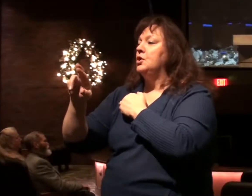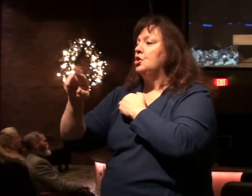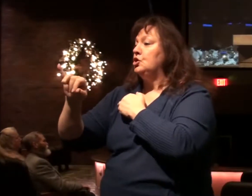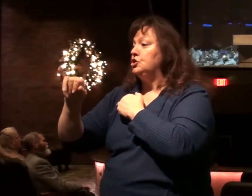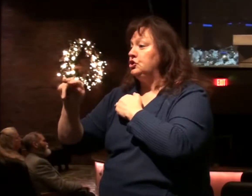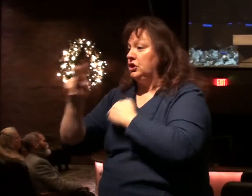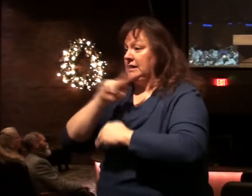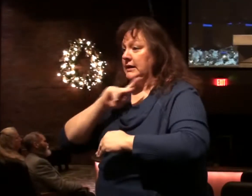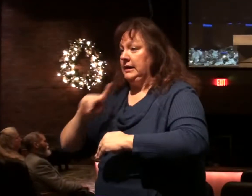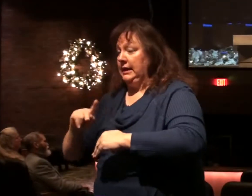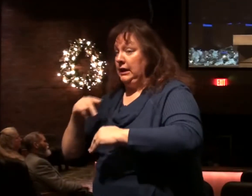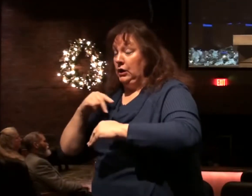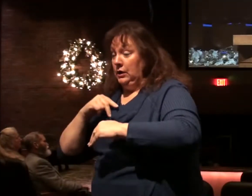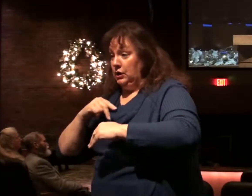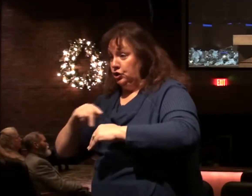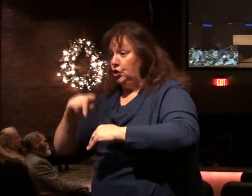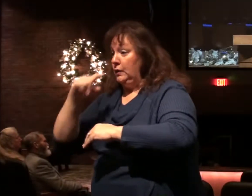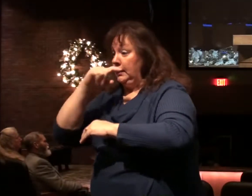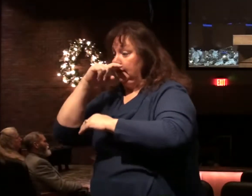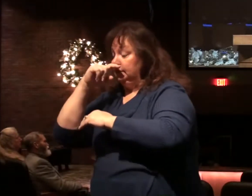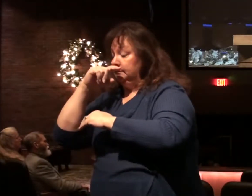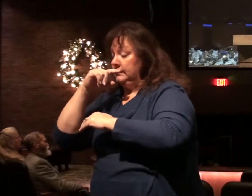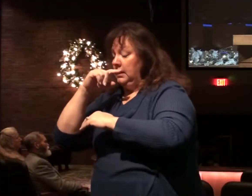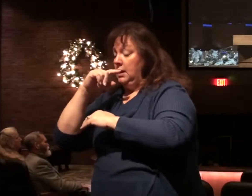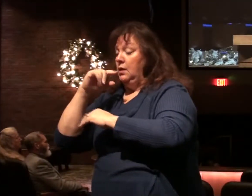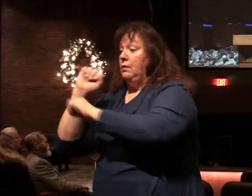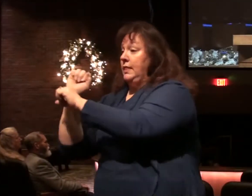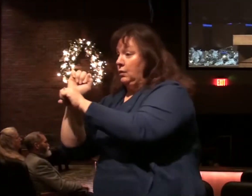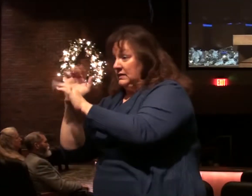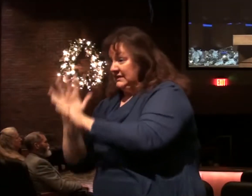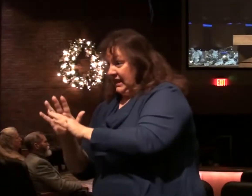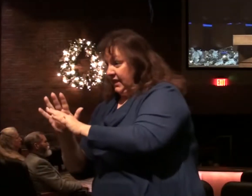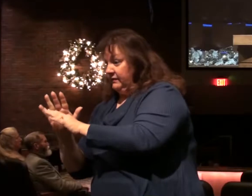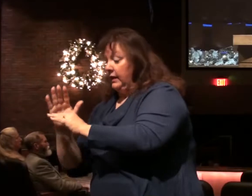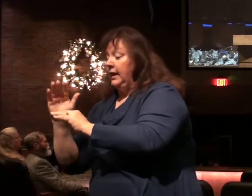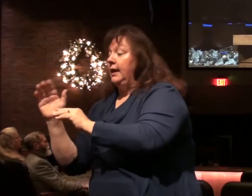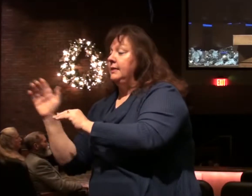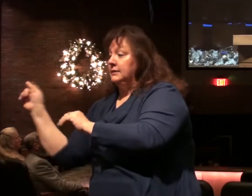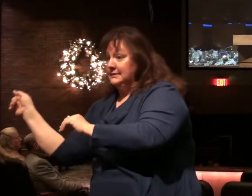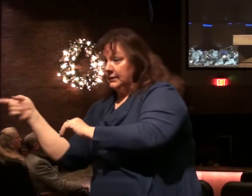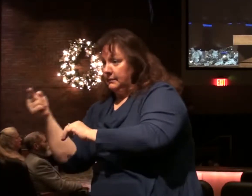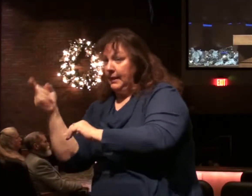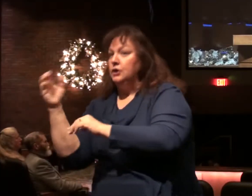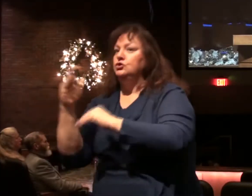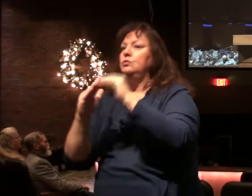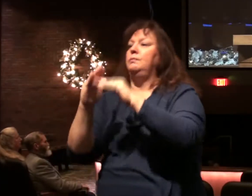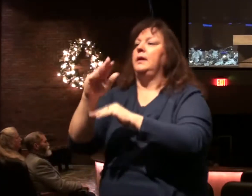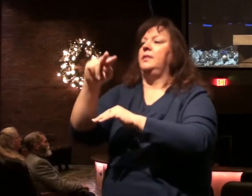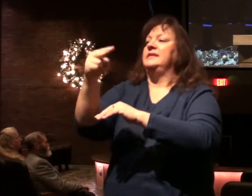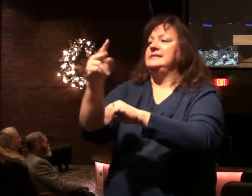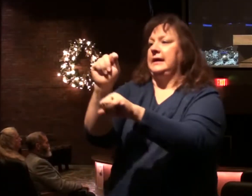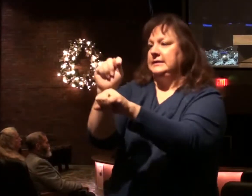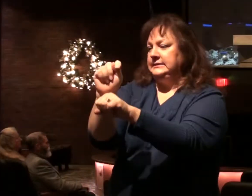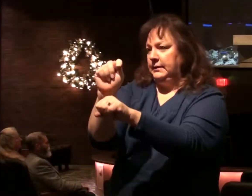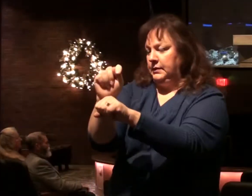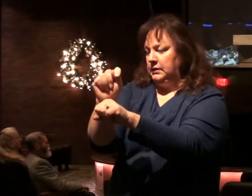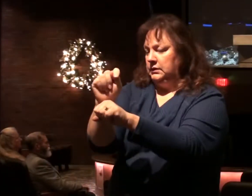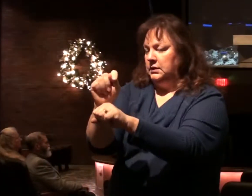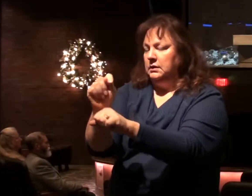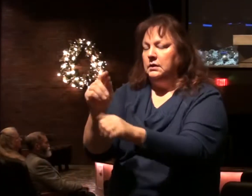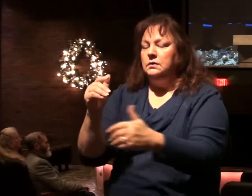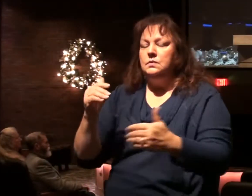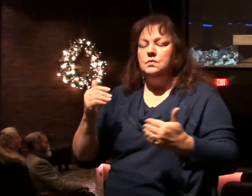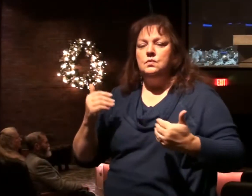Babylonian exile and helped to build the second Jewish temple. There have been amazing advances